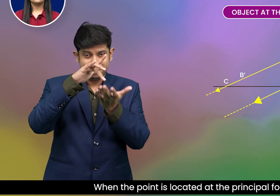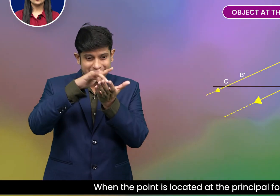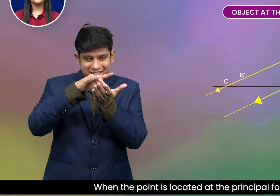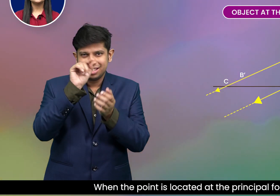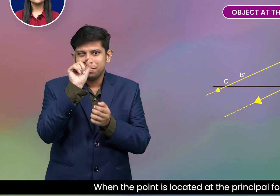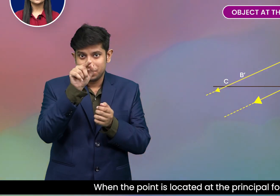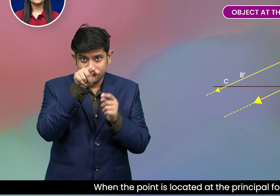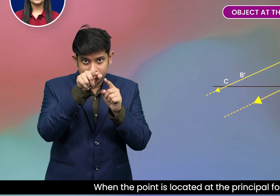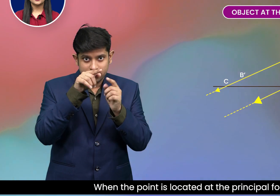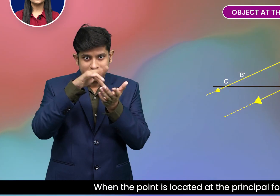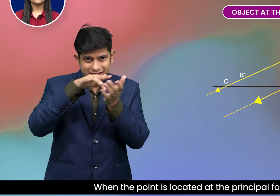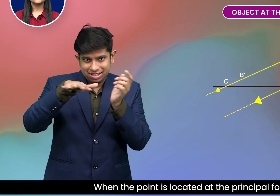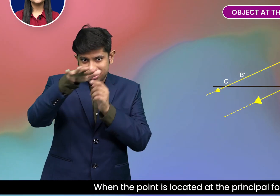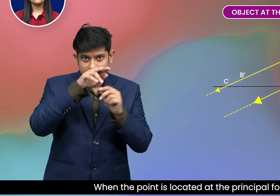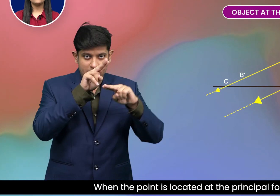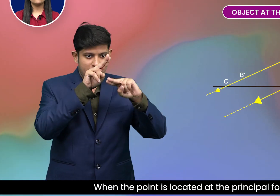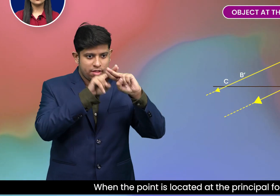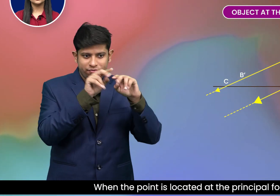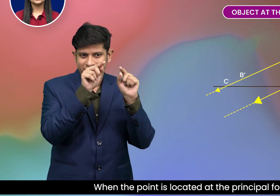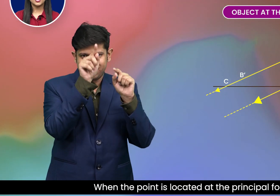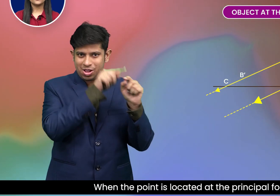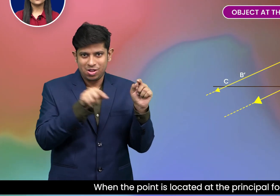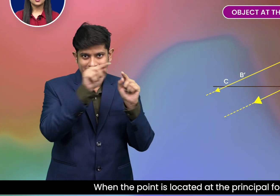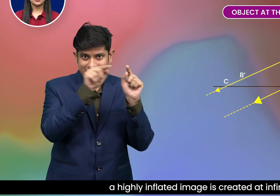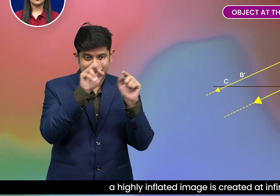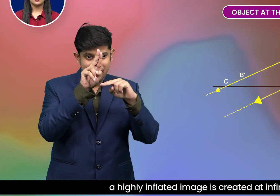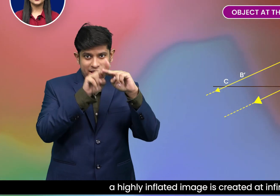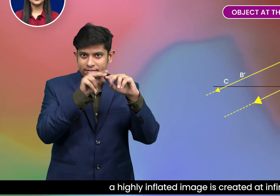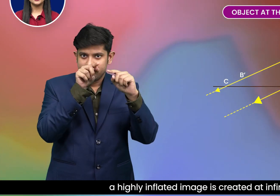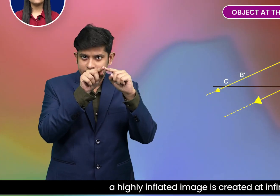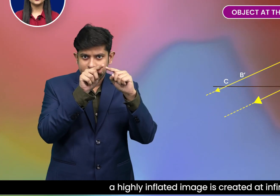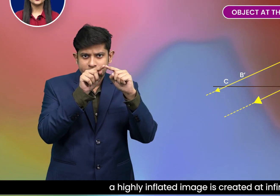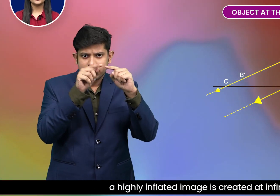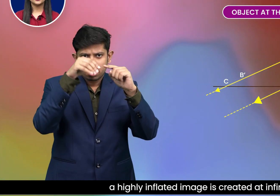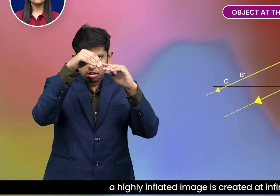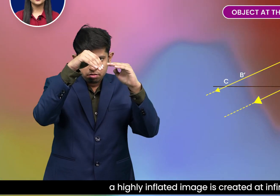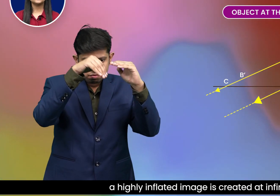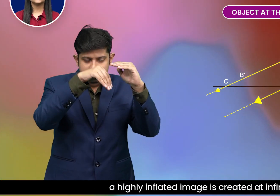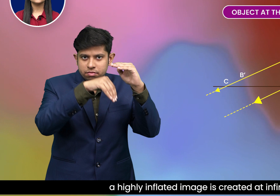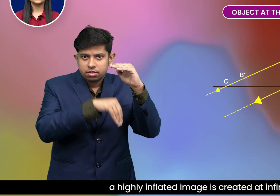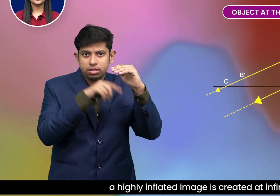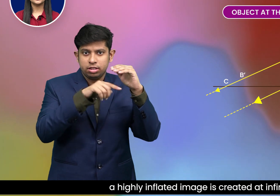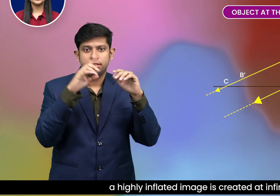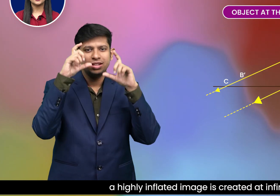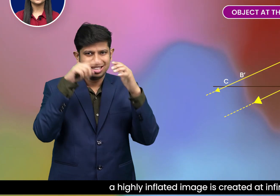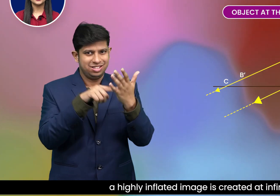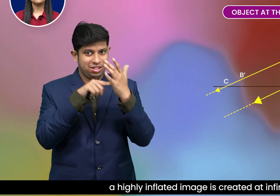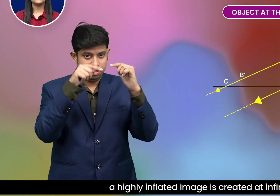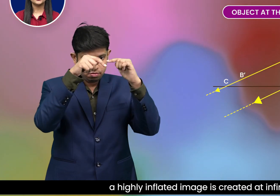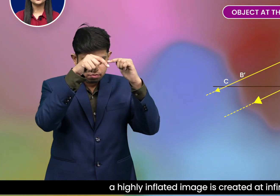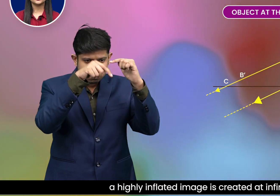When the point is located at the principal focus F, a highly inflated image is created